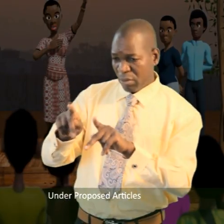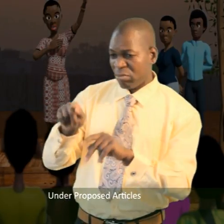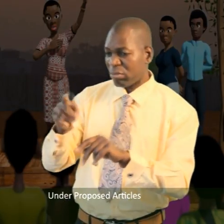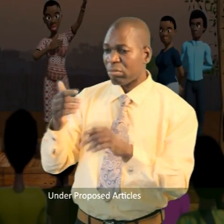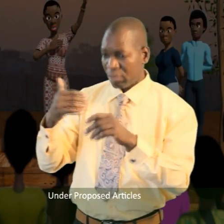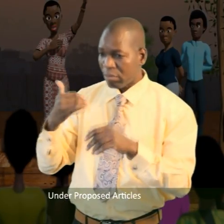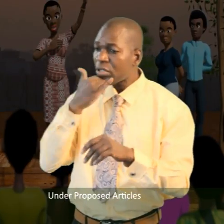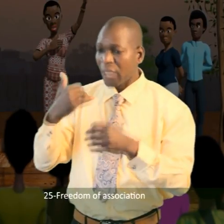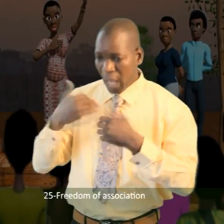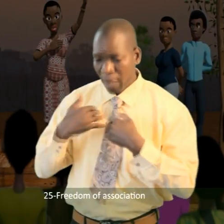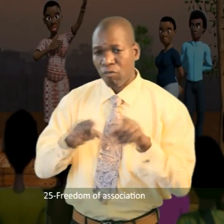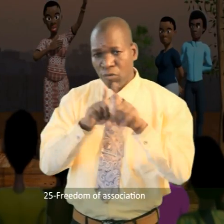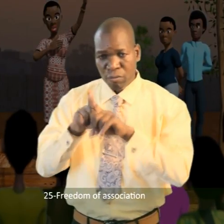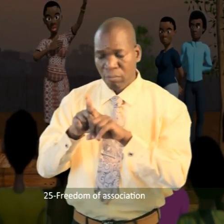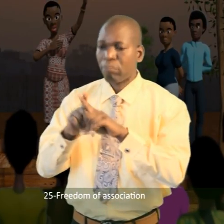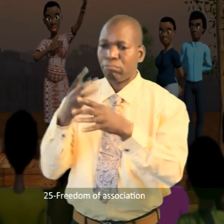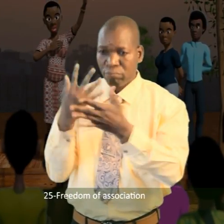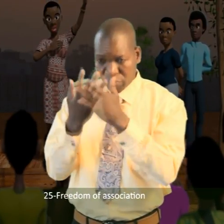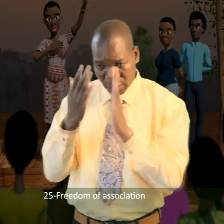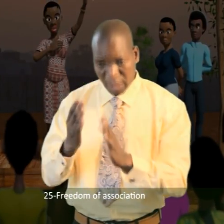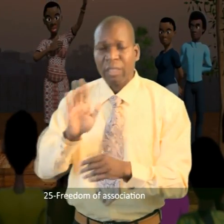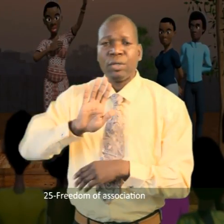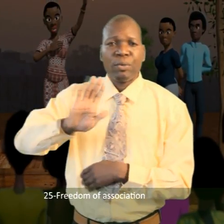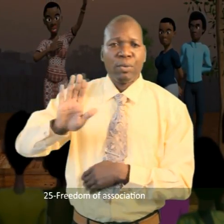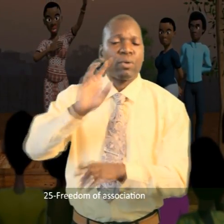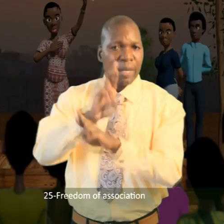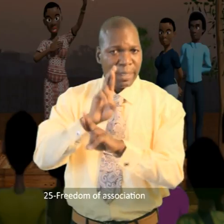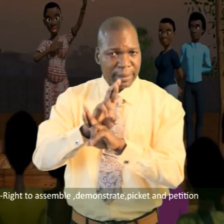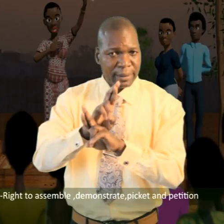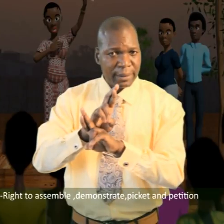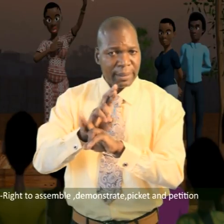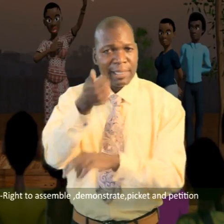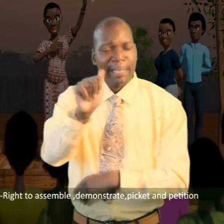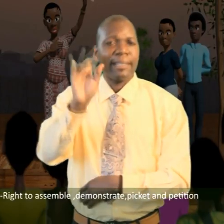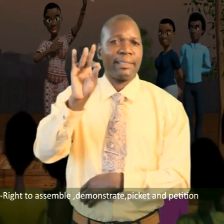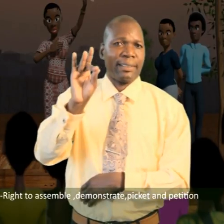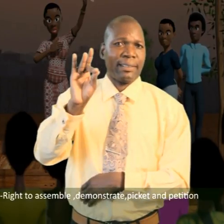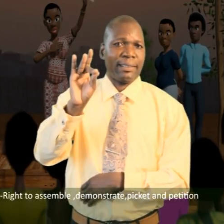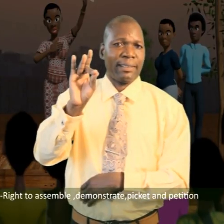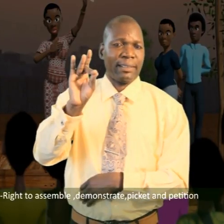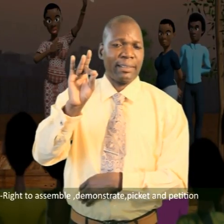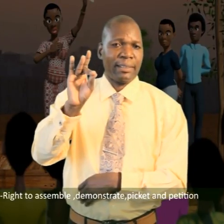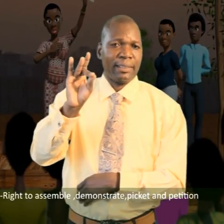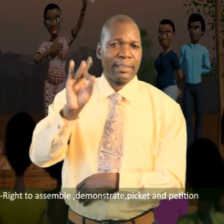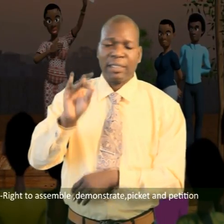articles, 25, freedom of association. 26, right to assemble,